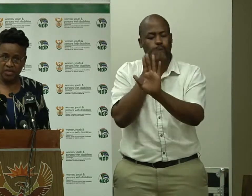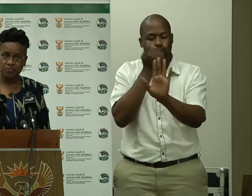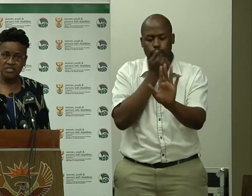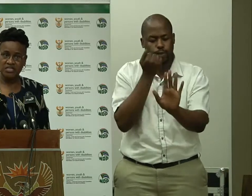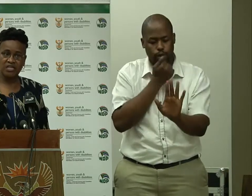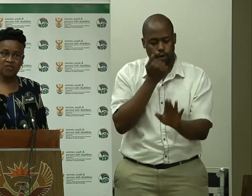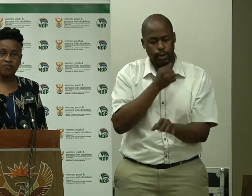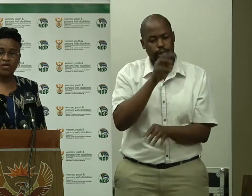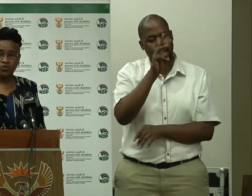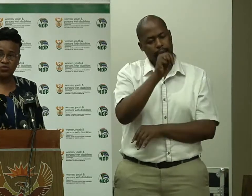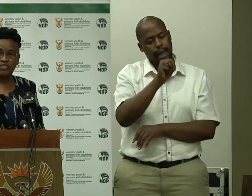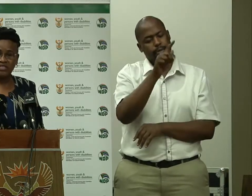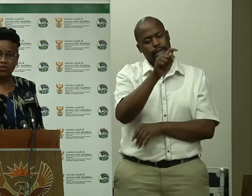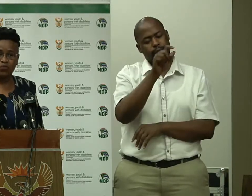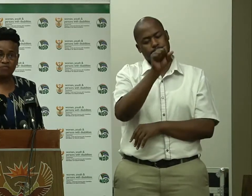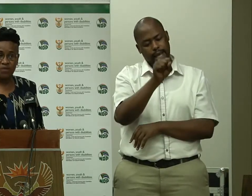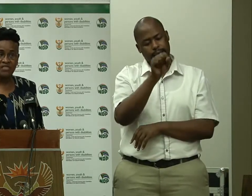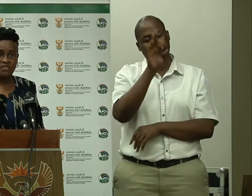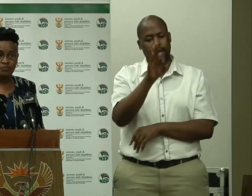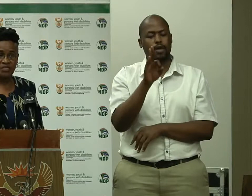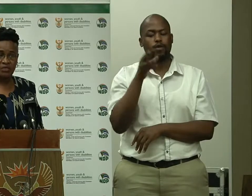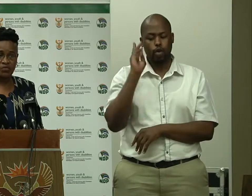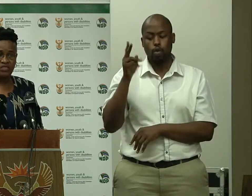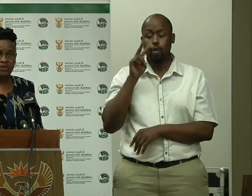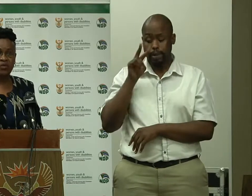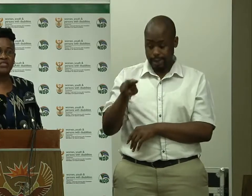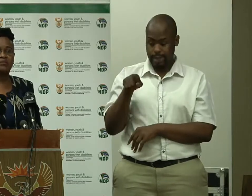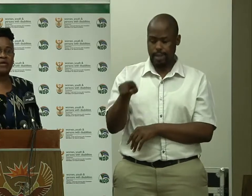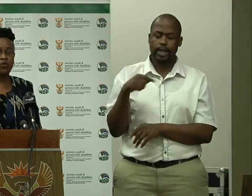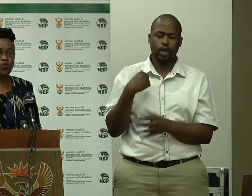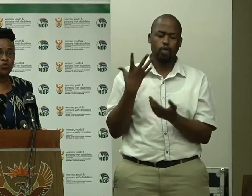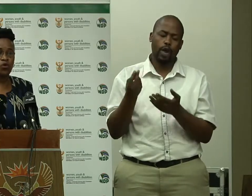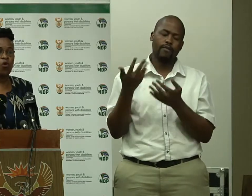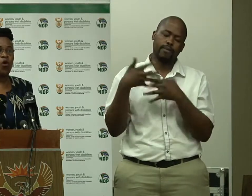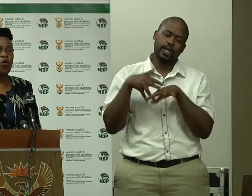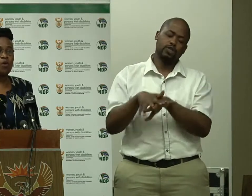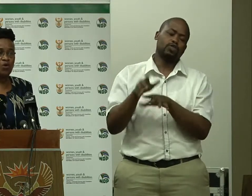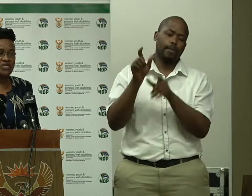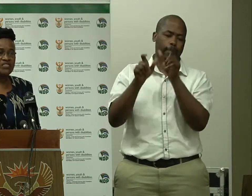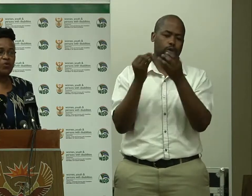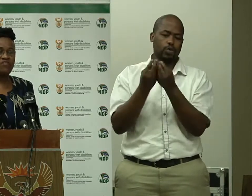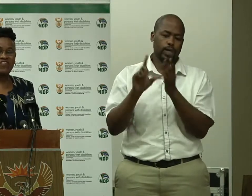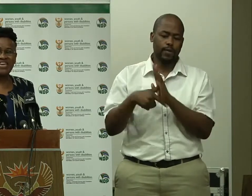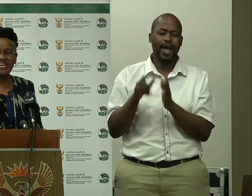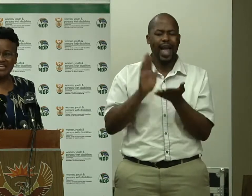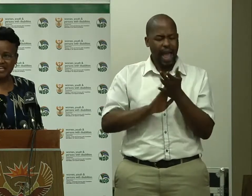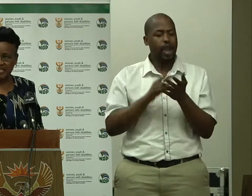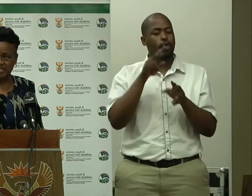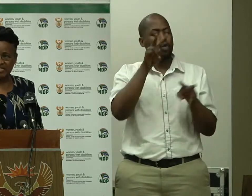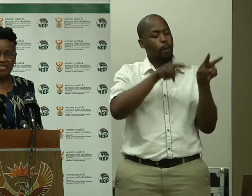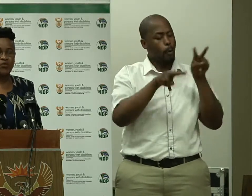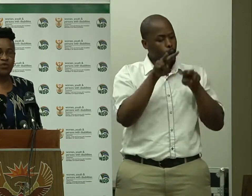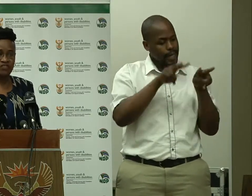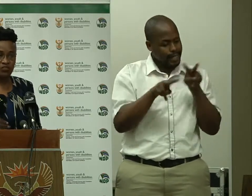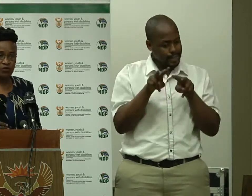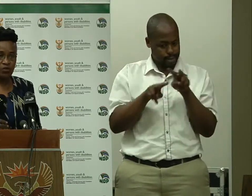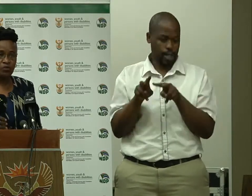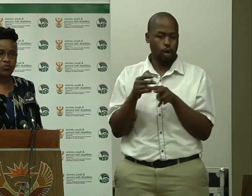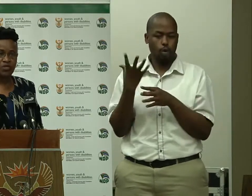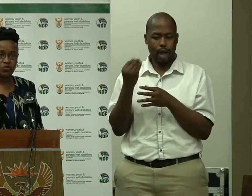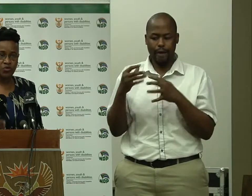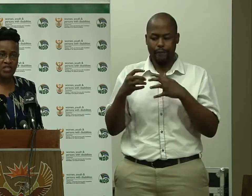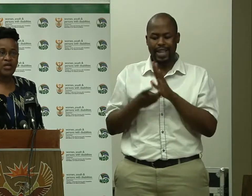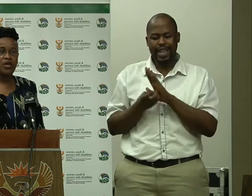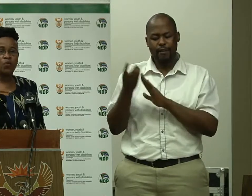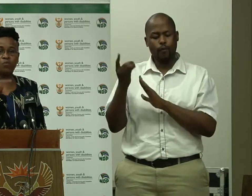the MTSF. You'll see that we have mainstream persons with disabilities, but also we monitor. We have indicators that we have